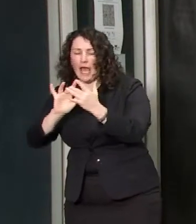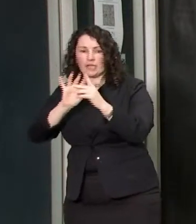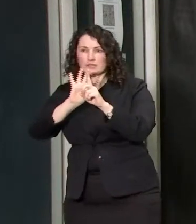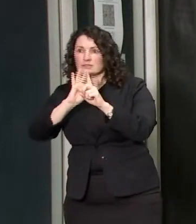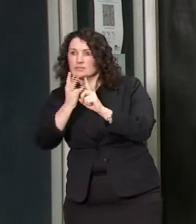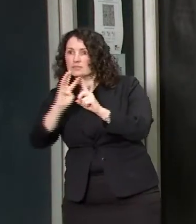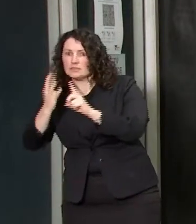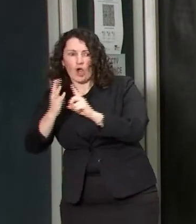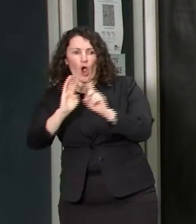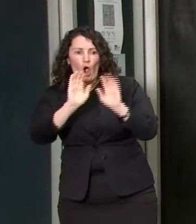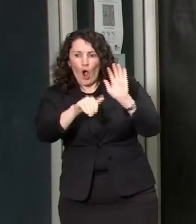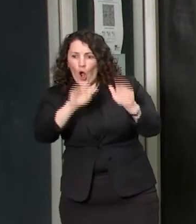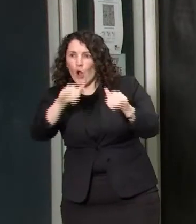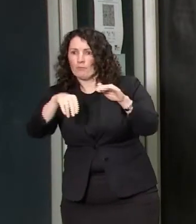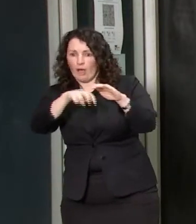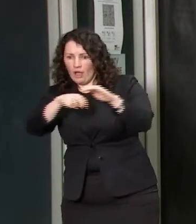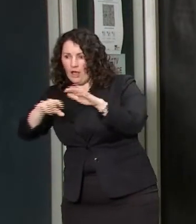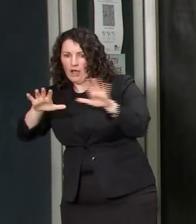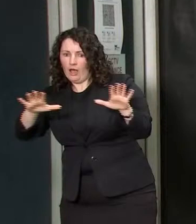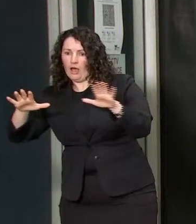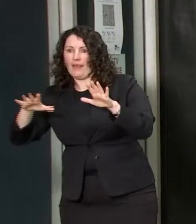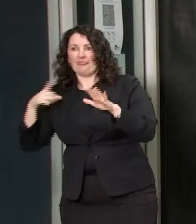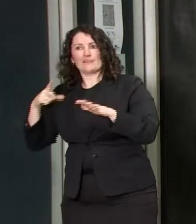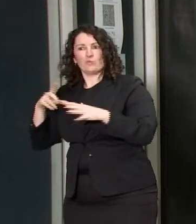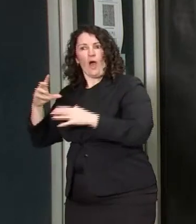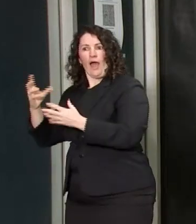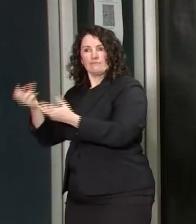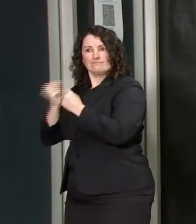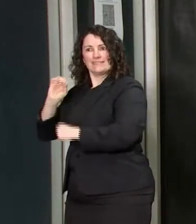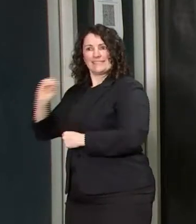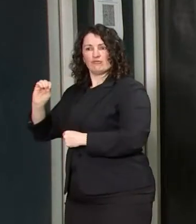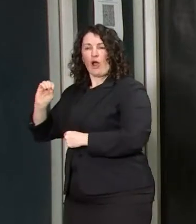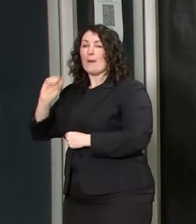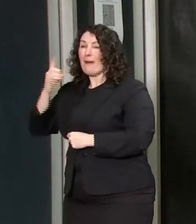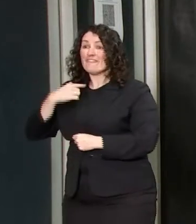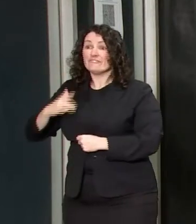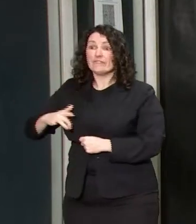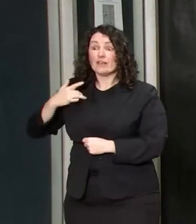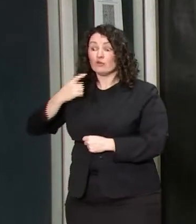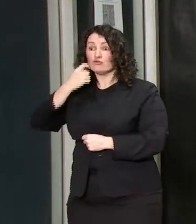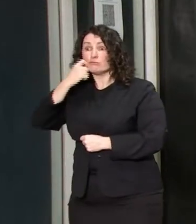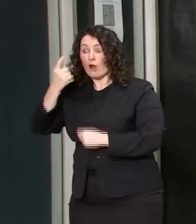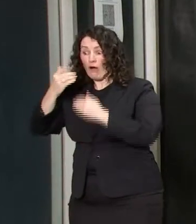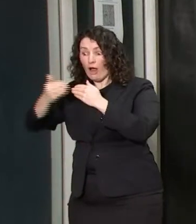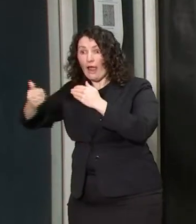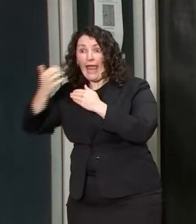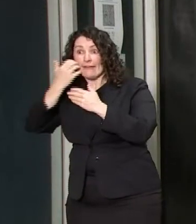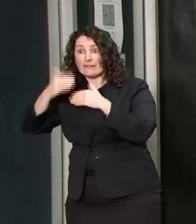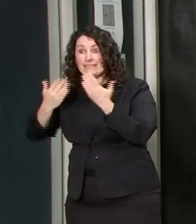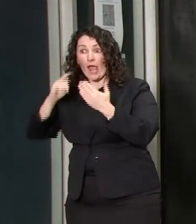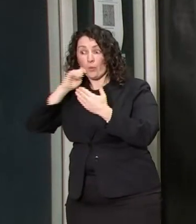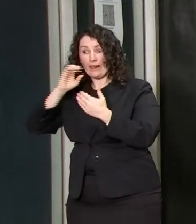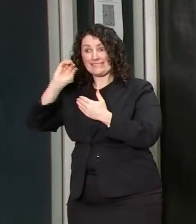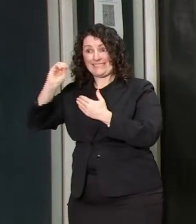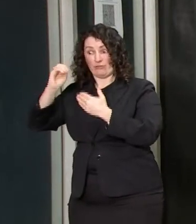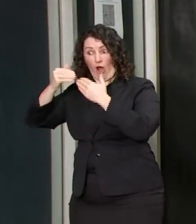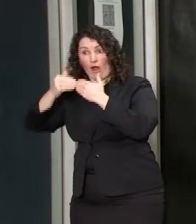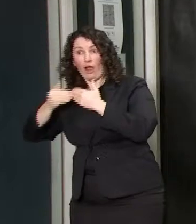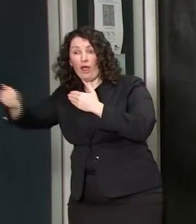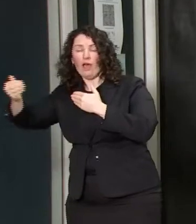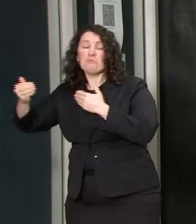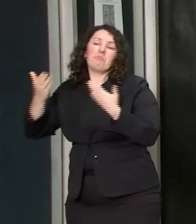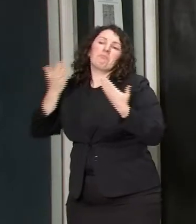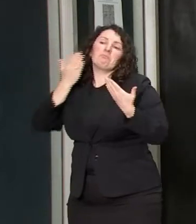going to get days of zero. I expect there'll be more. I also expect there'll be days where we have new cases each day. So it's not over